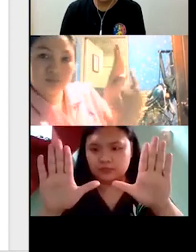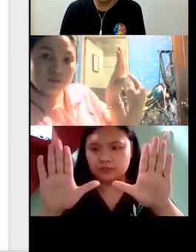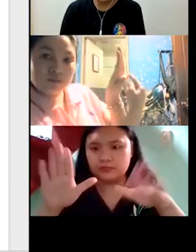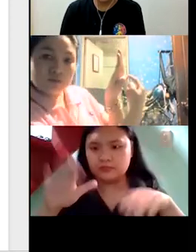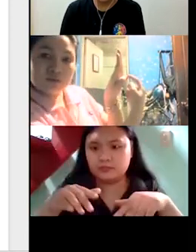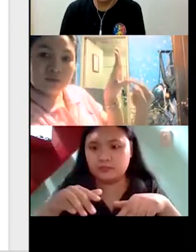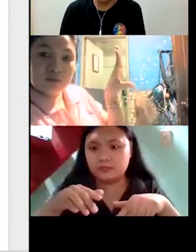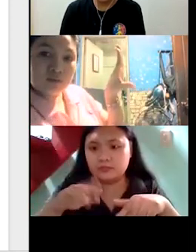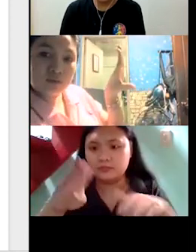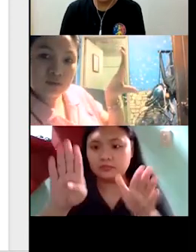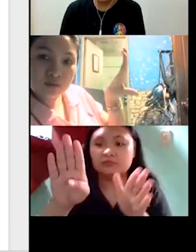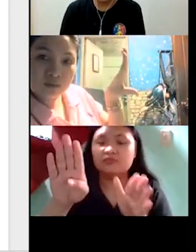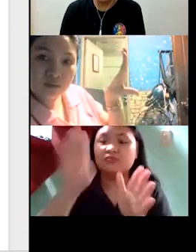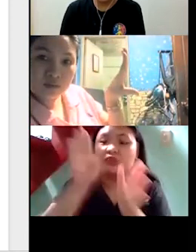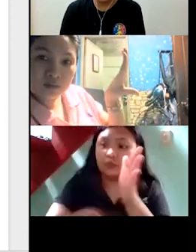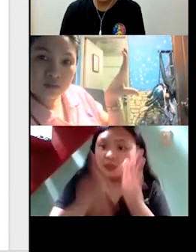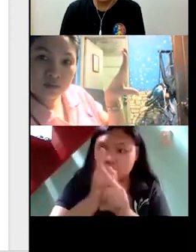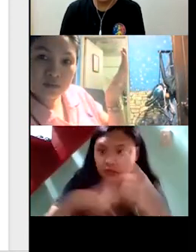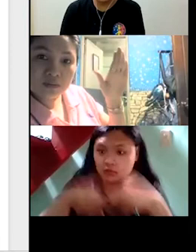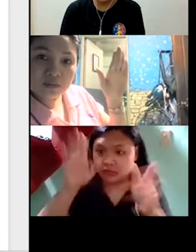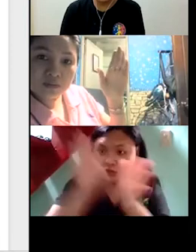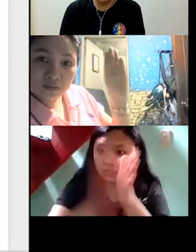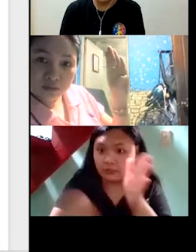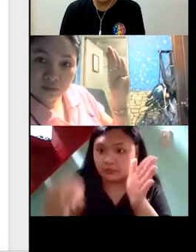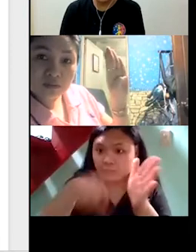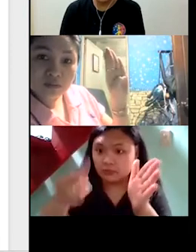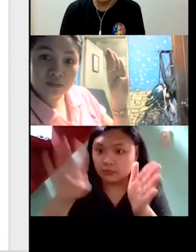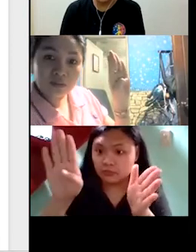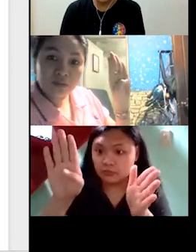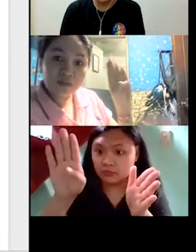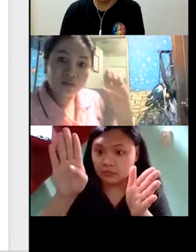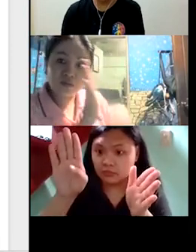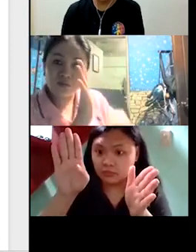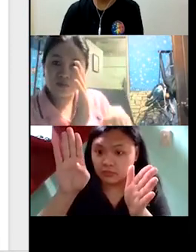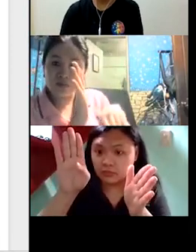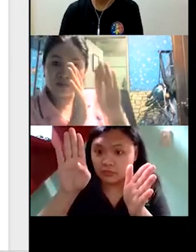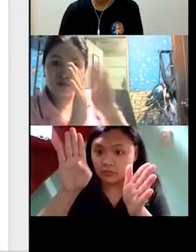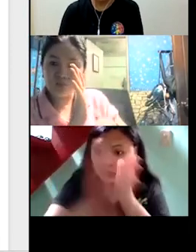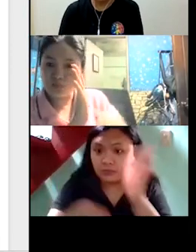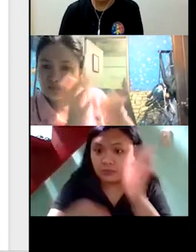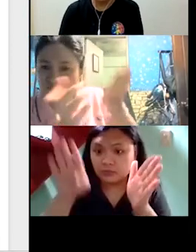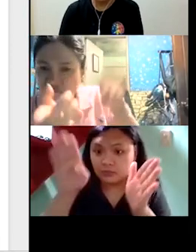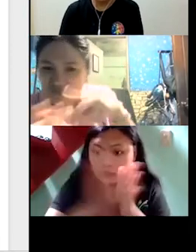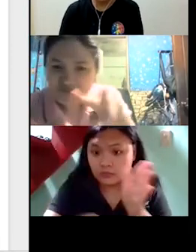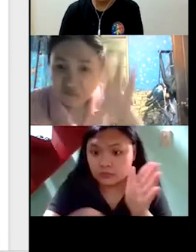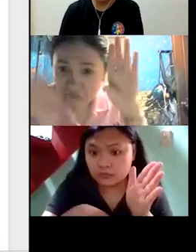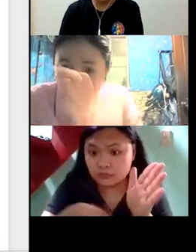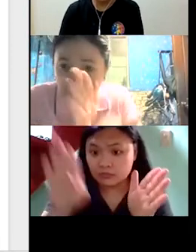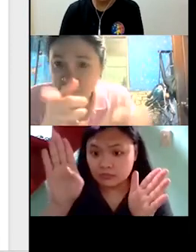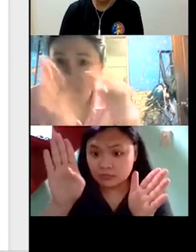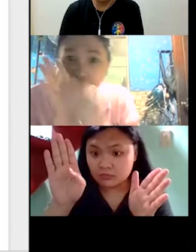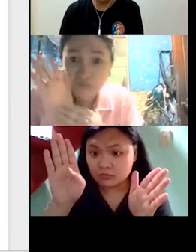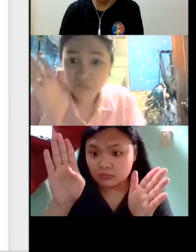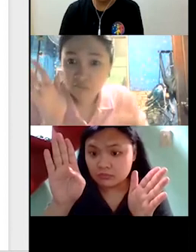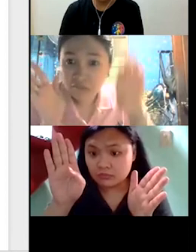cheap, and then we have the thumbs out. Did you guys agree that it would be